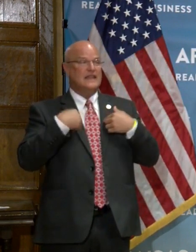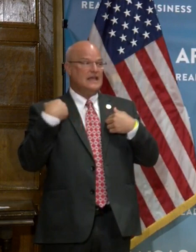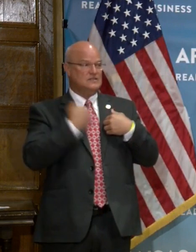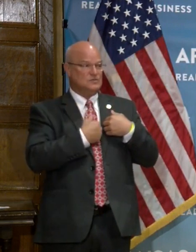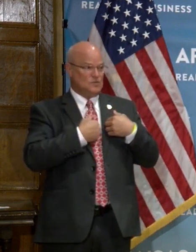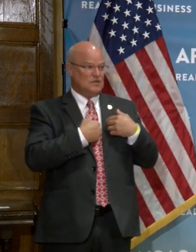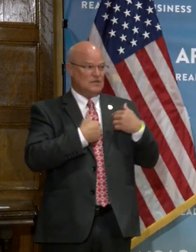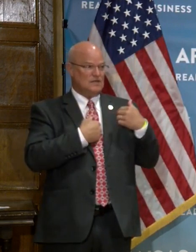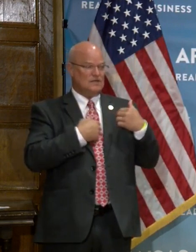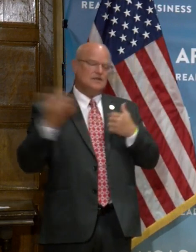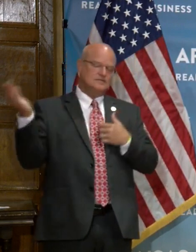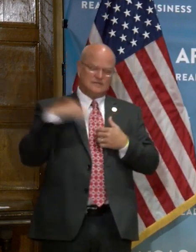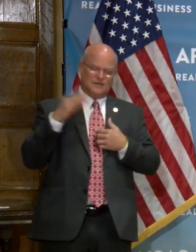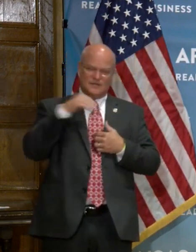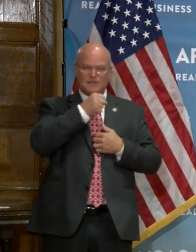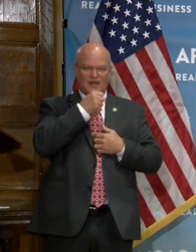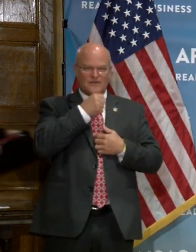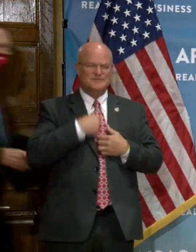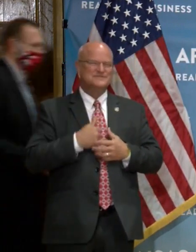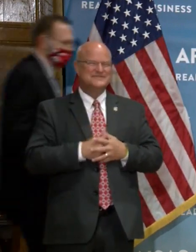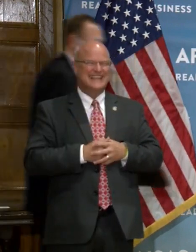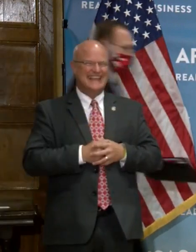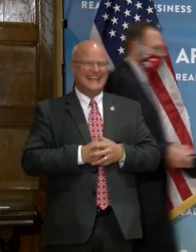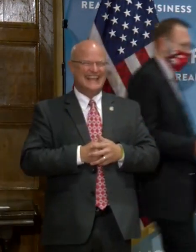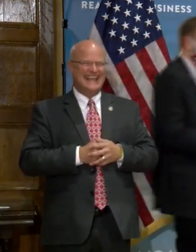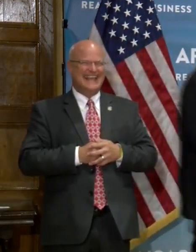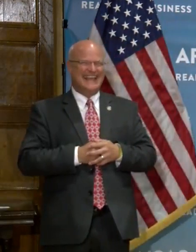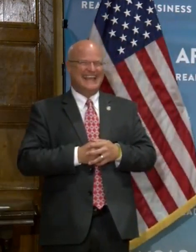we get... Well, you're going to have to come to the microphone.